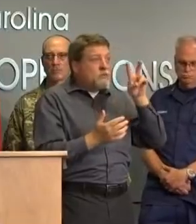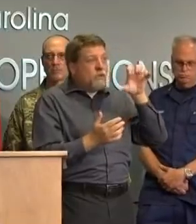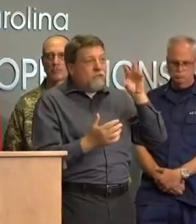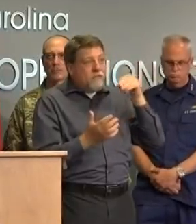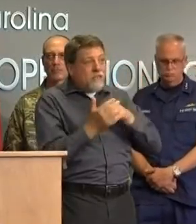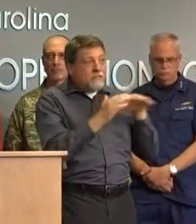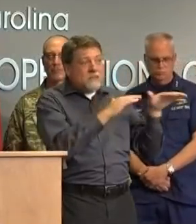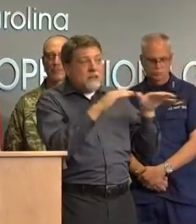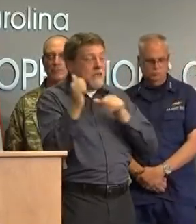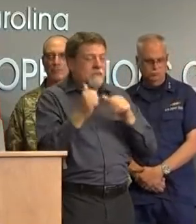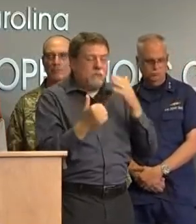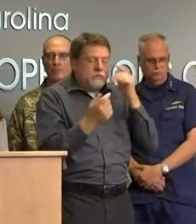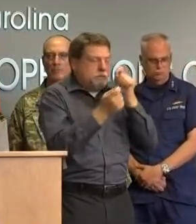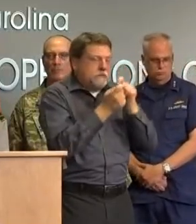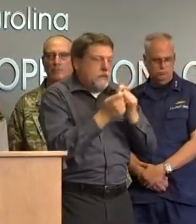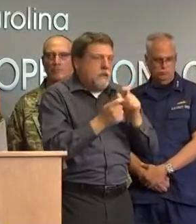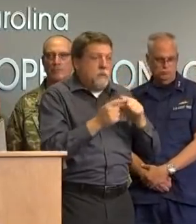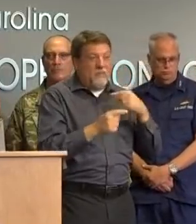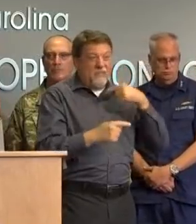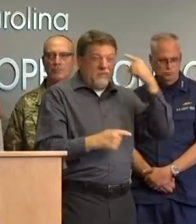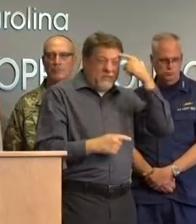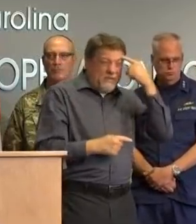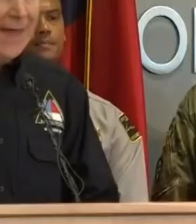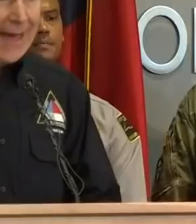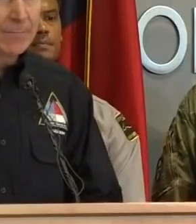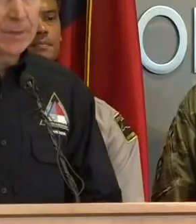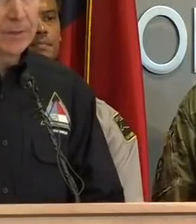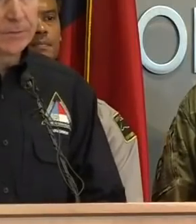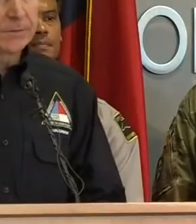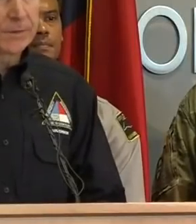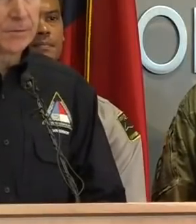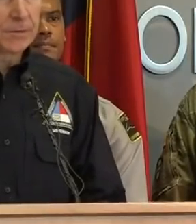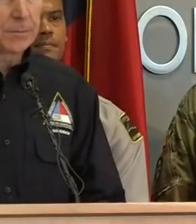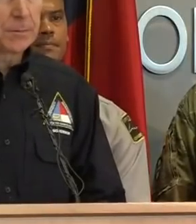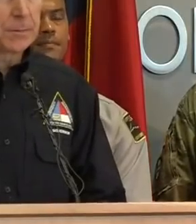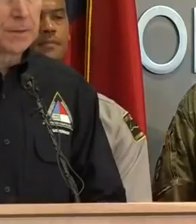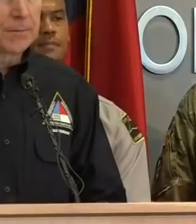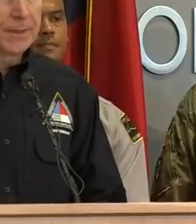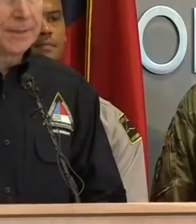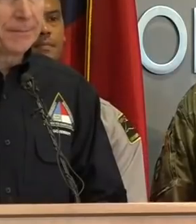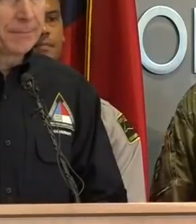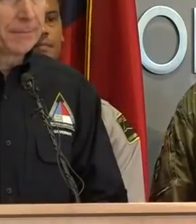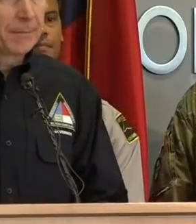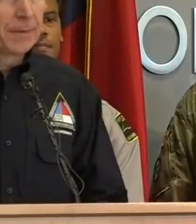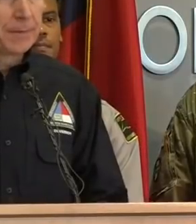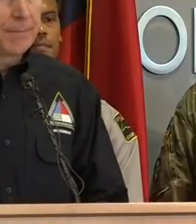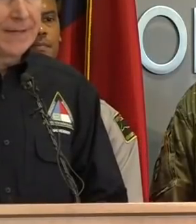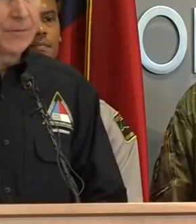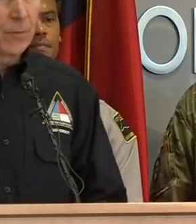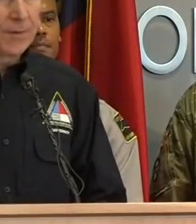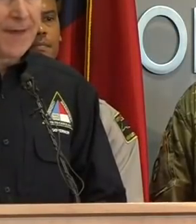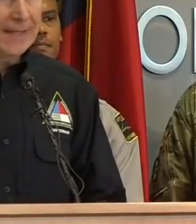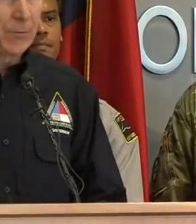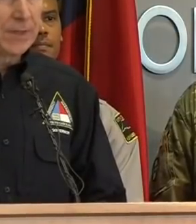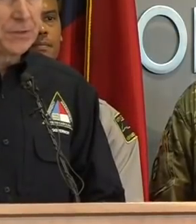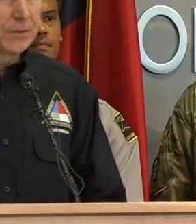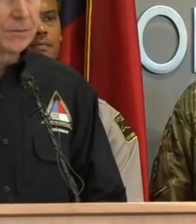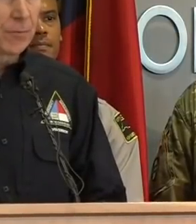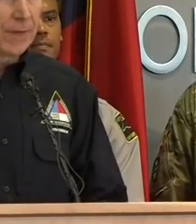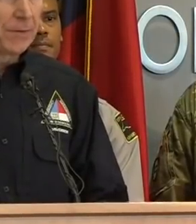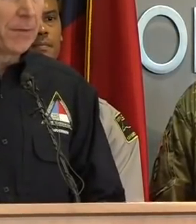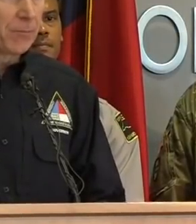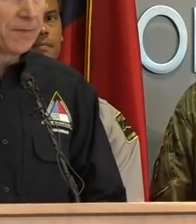what we think and then we hope that there will be more than that because there's going to be mandatory